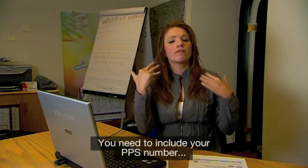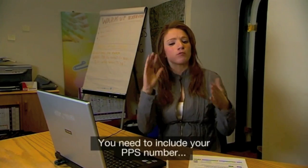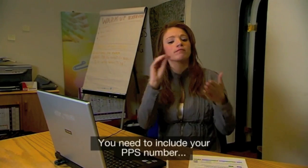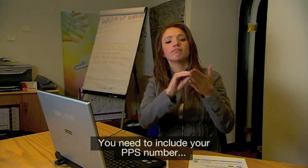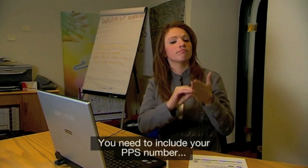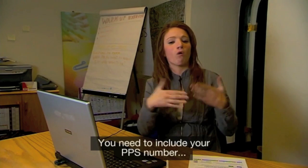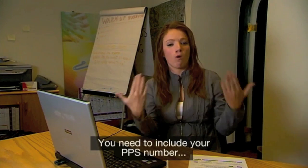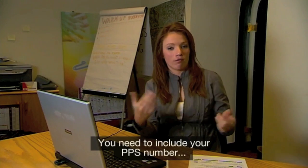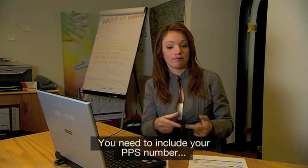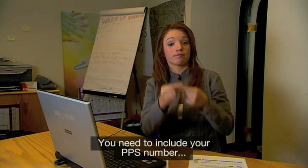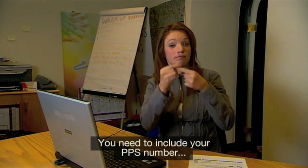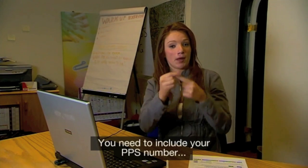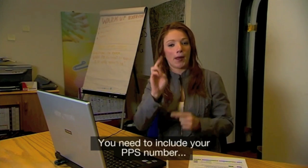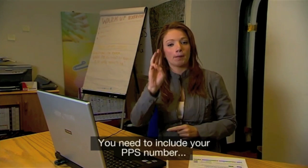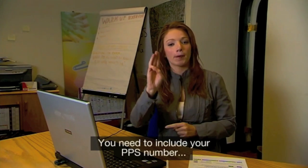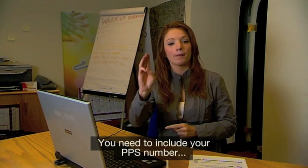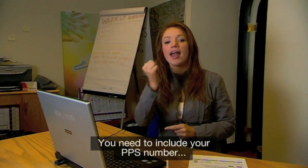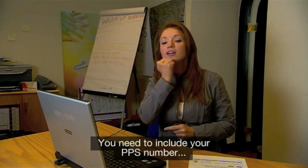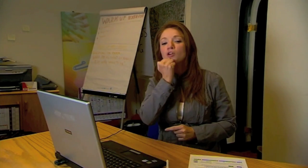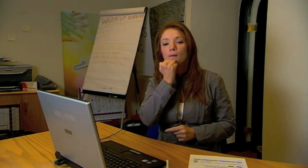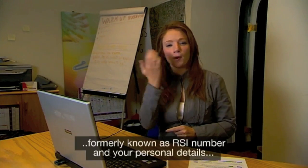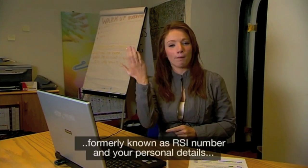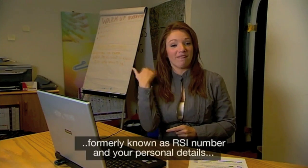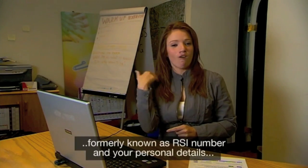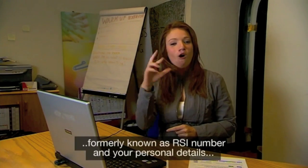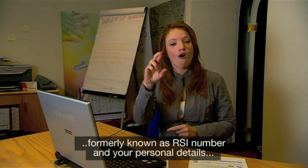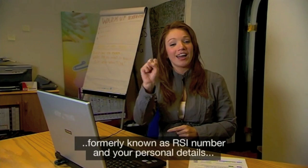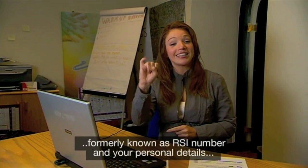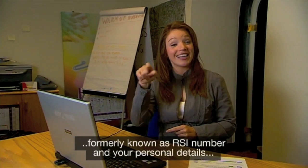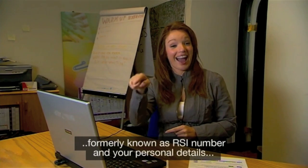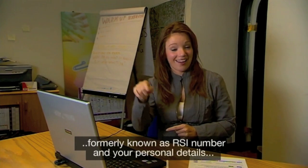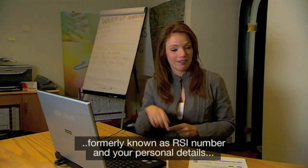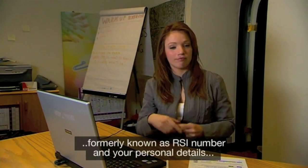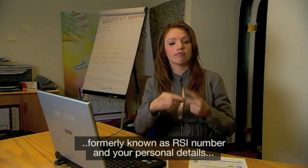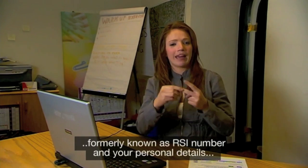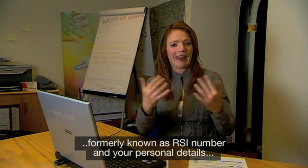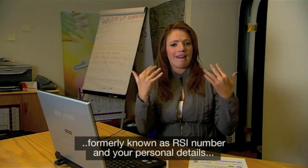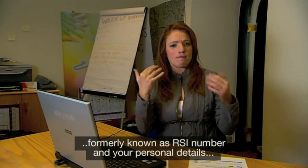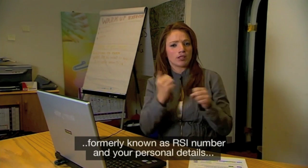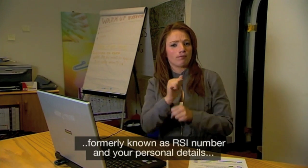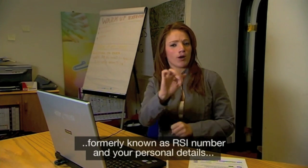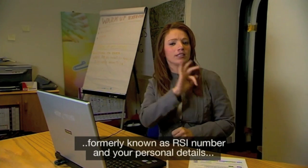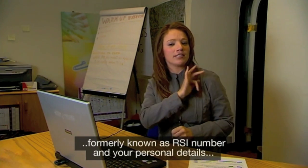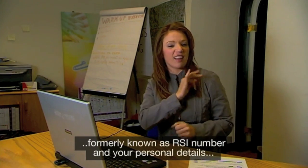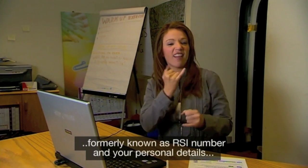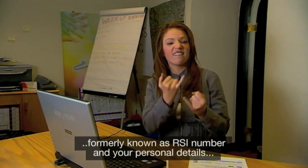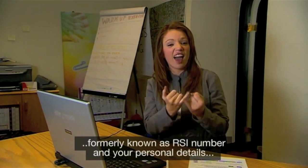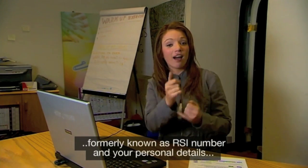You need to include your PPS number, formerly known as RSI number, and your personal